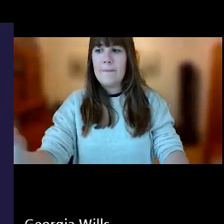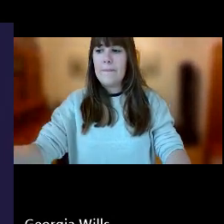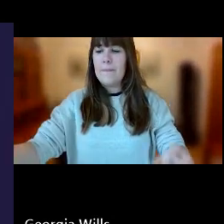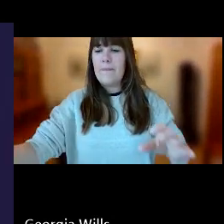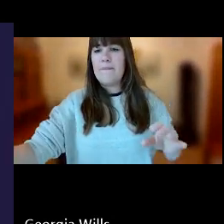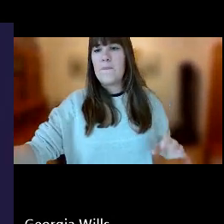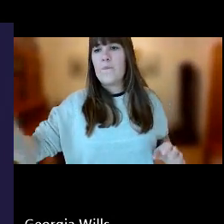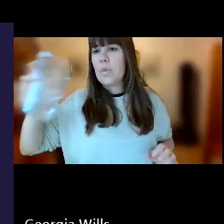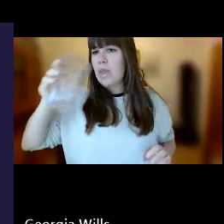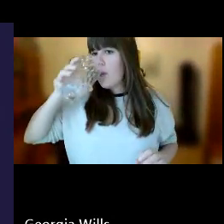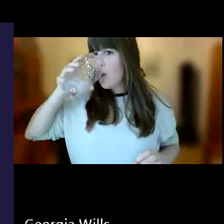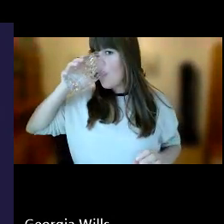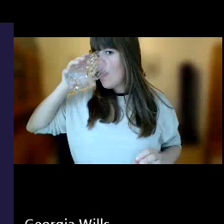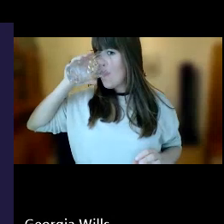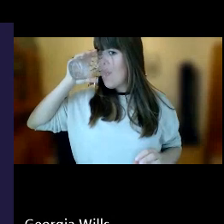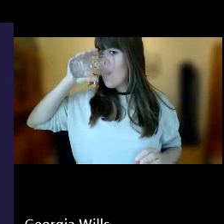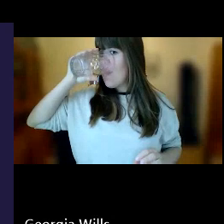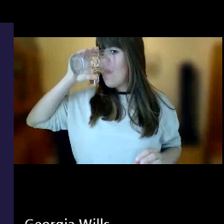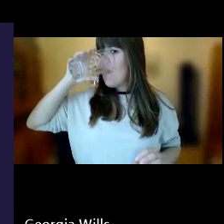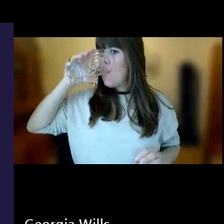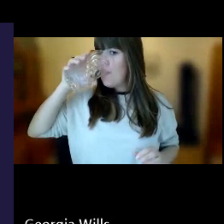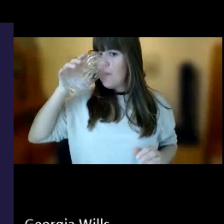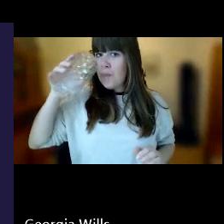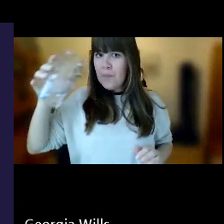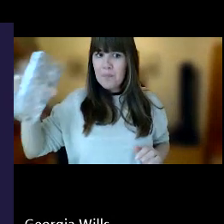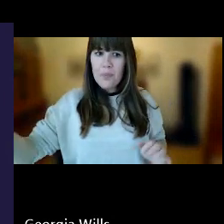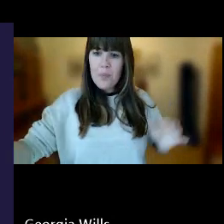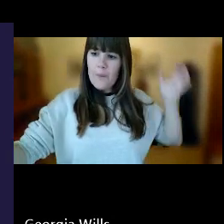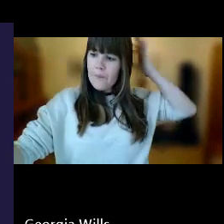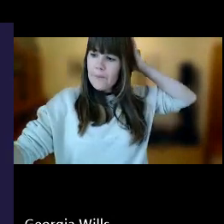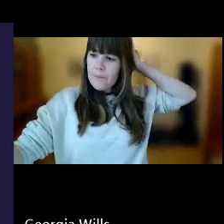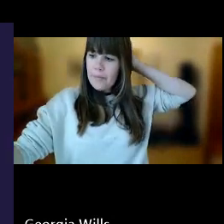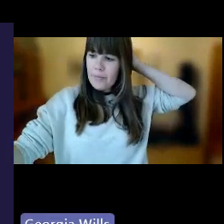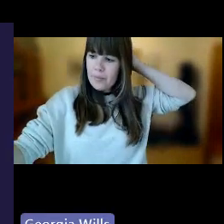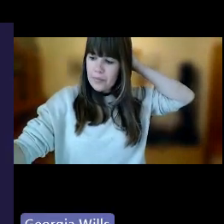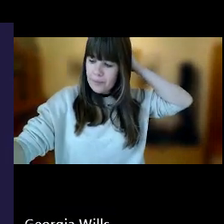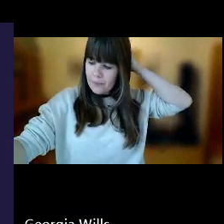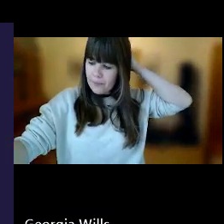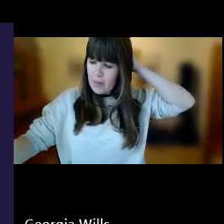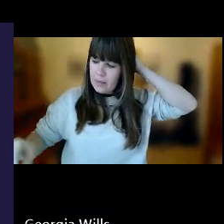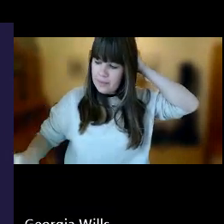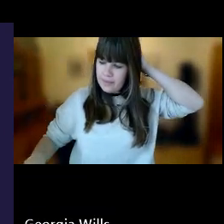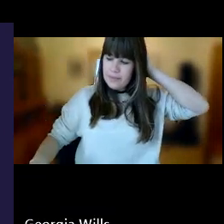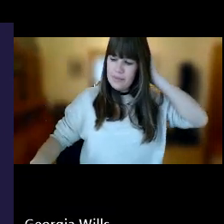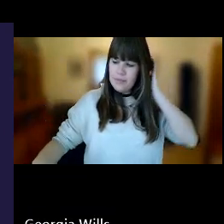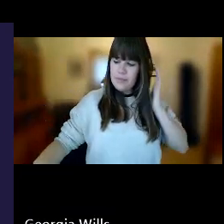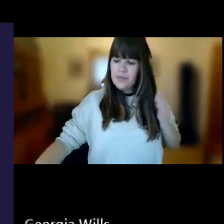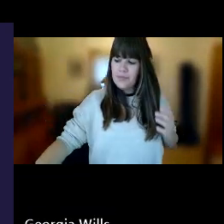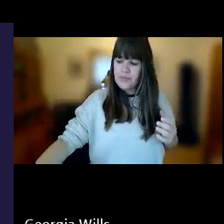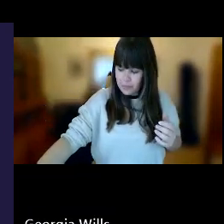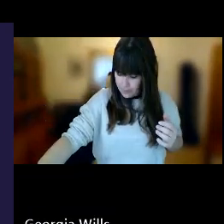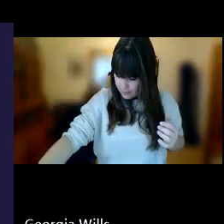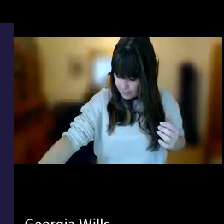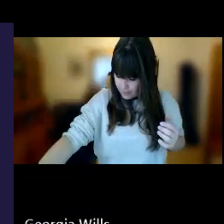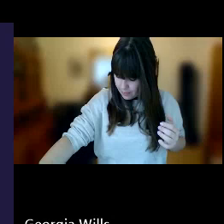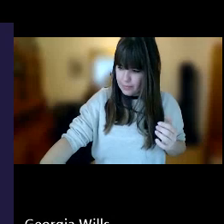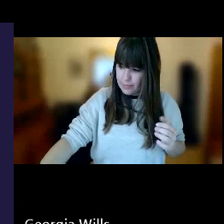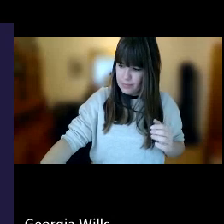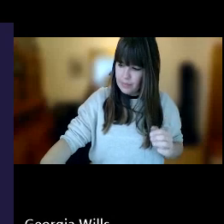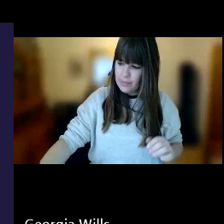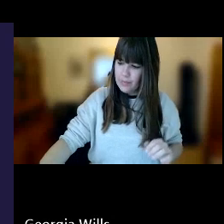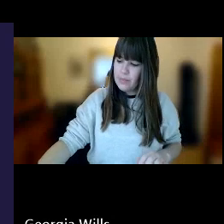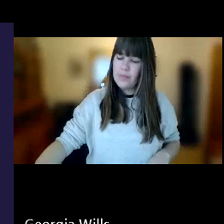to attend. So please do scan that QR code. It will take you to a short